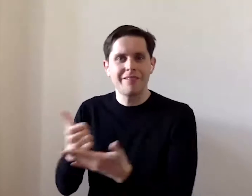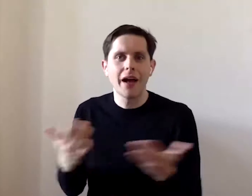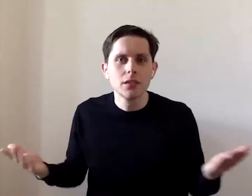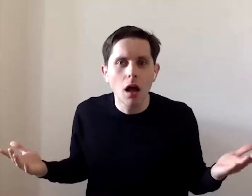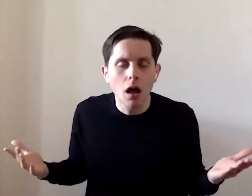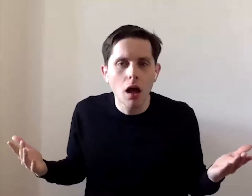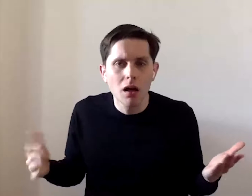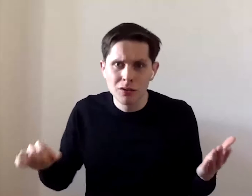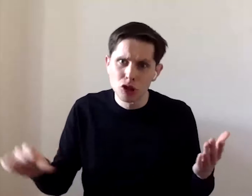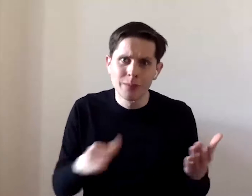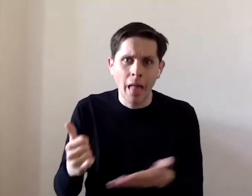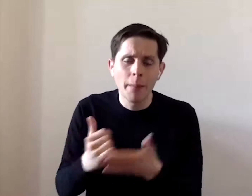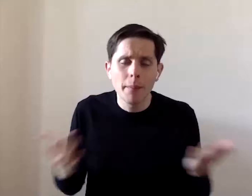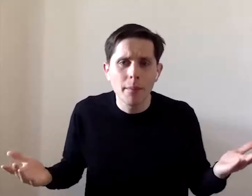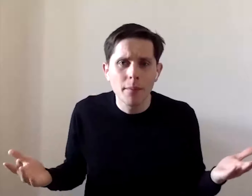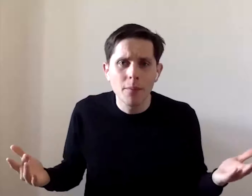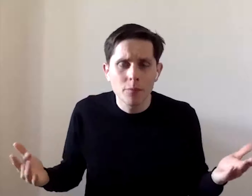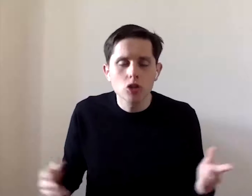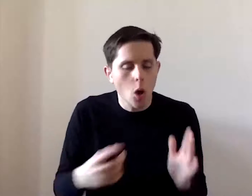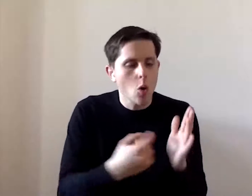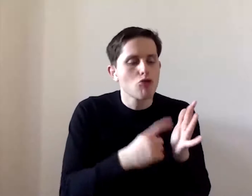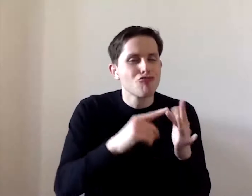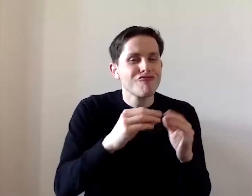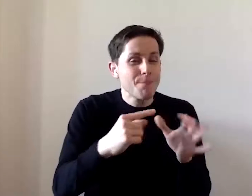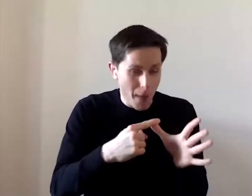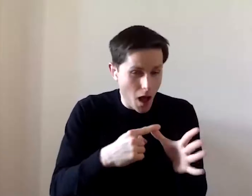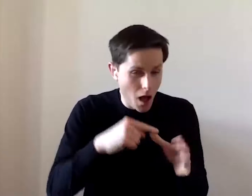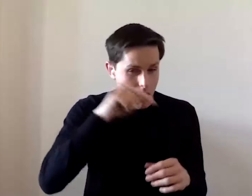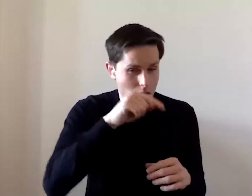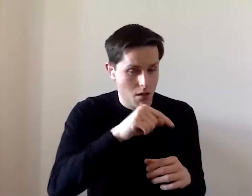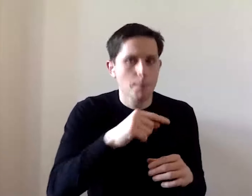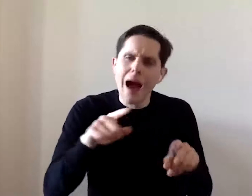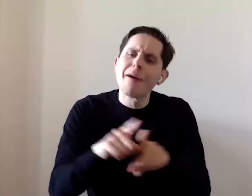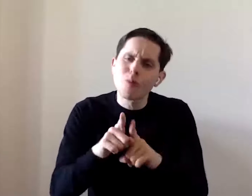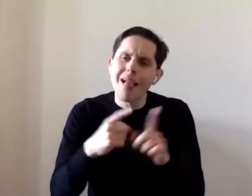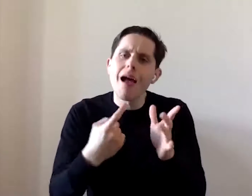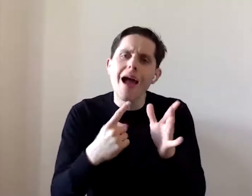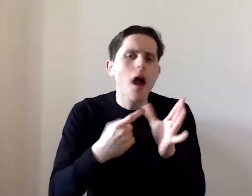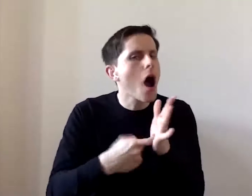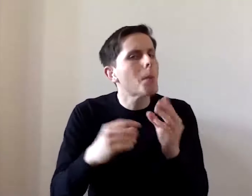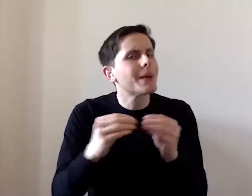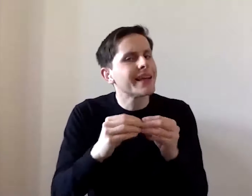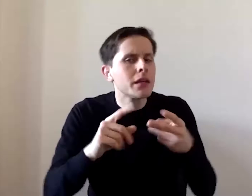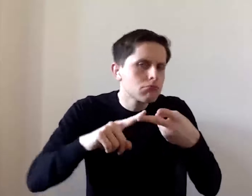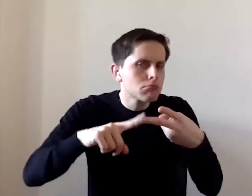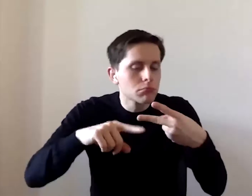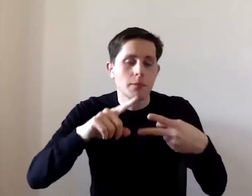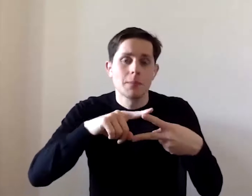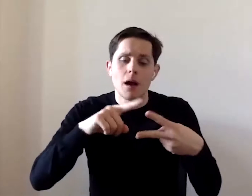anything about blind people. And so I think, yeah, the RIBA primarily, but